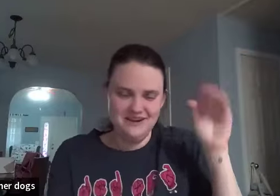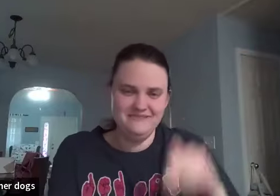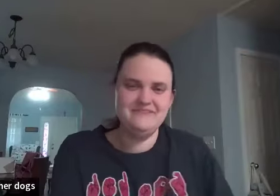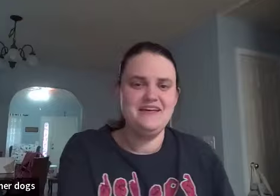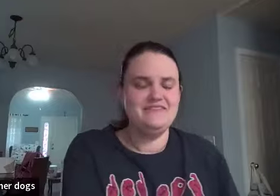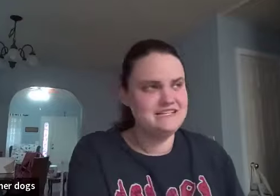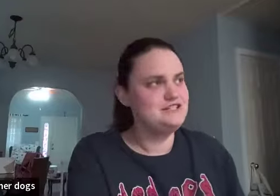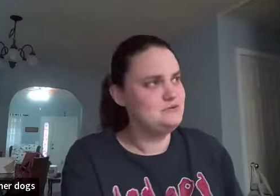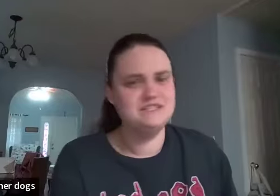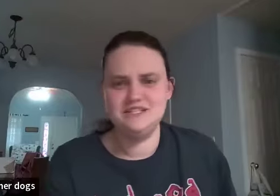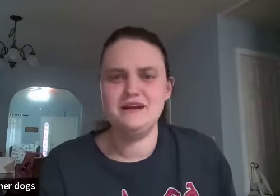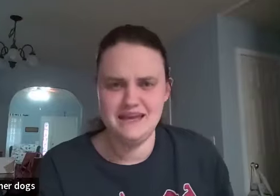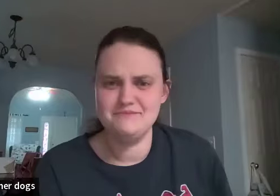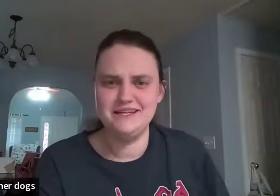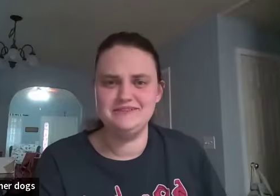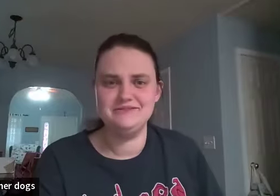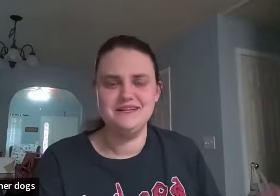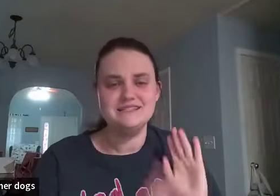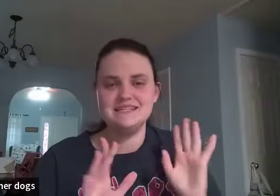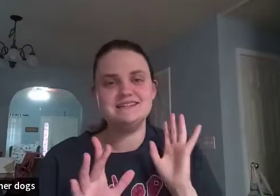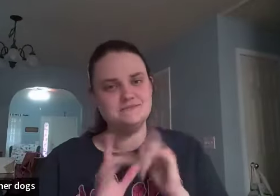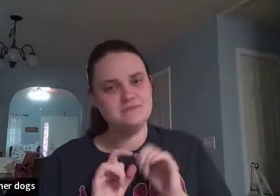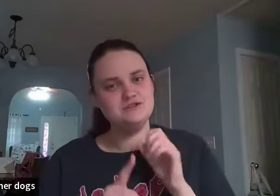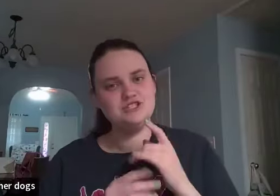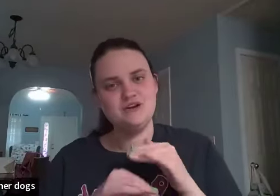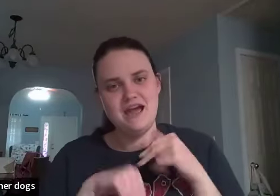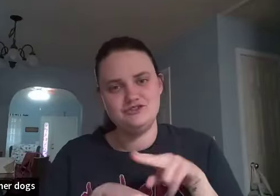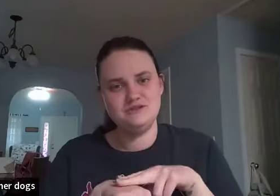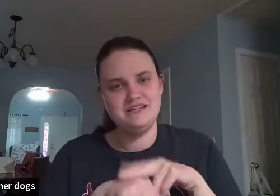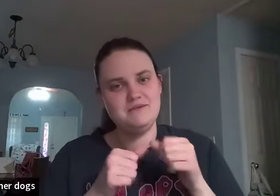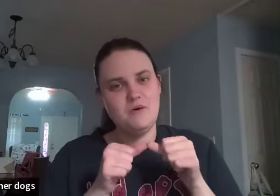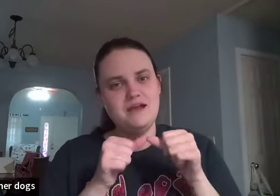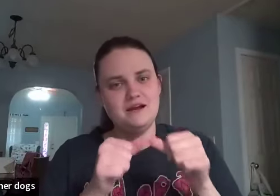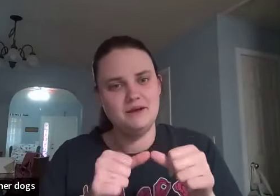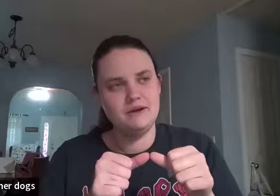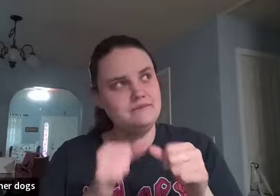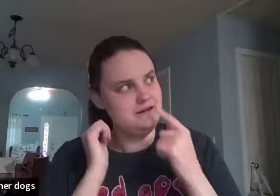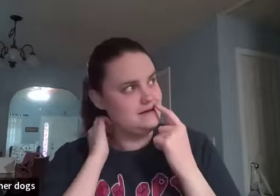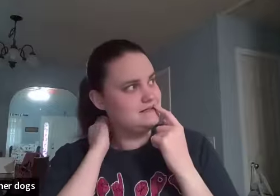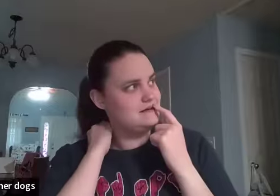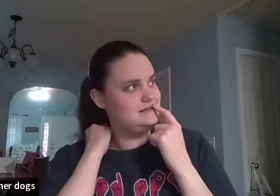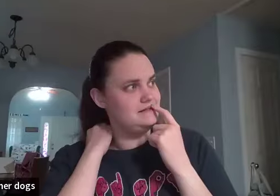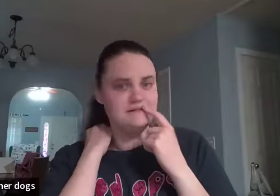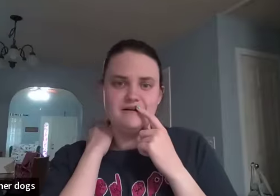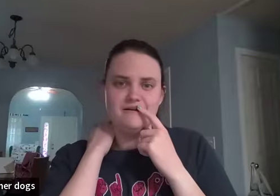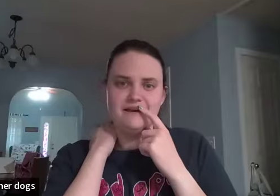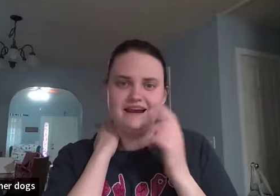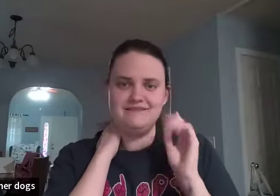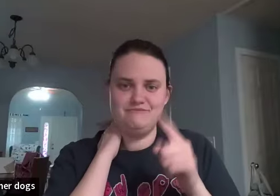know. That is a good one to do. And I can't believe, see, sometimes I'll just go naturally, keep going, and I'm like, wait a minute, I signed, don't know, and we